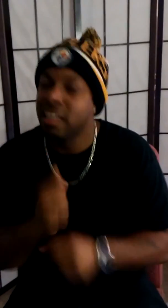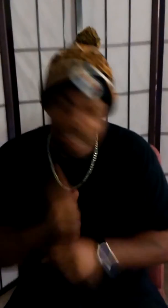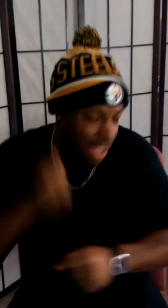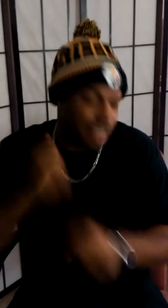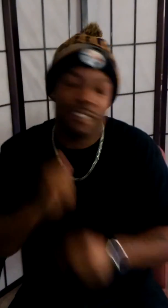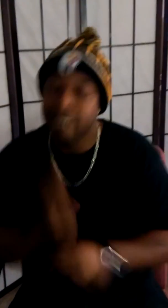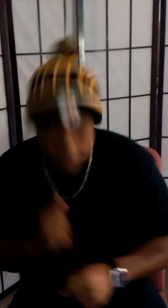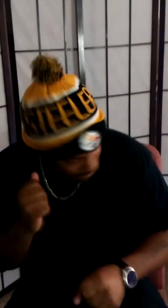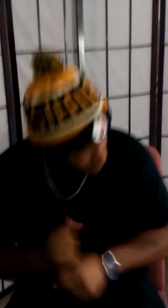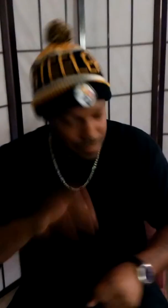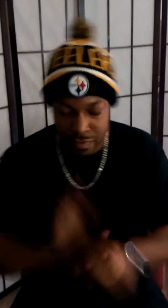Die.